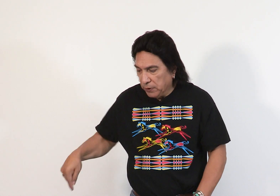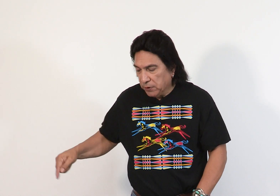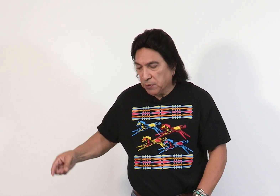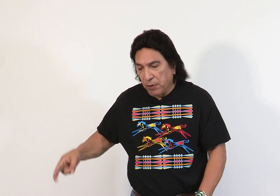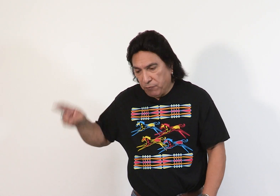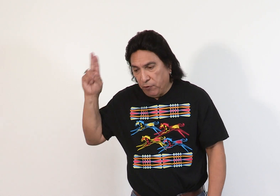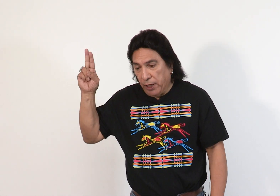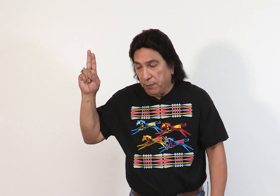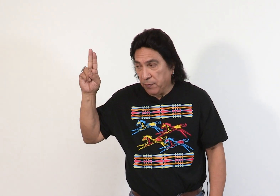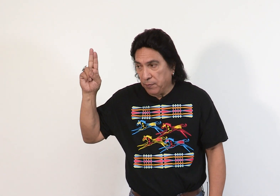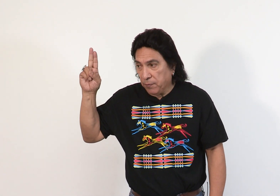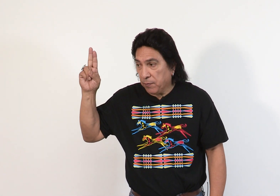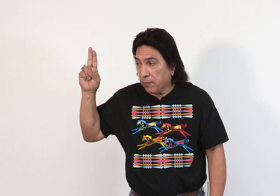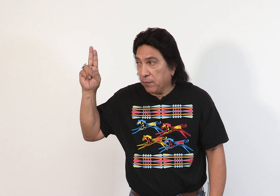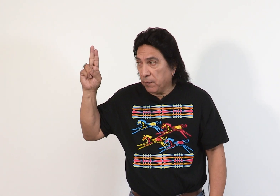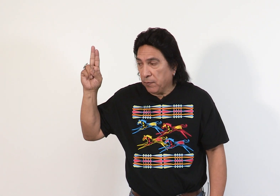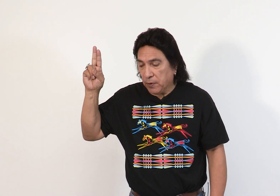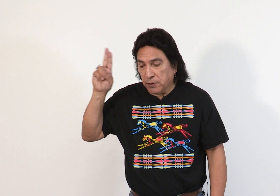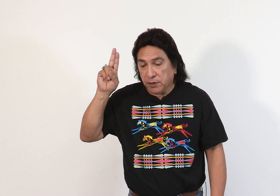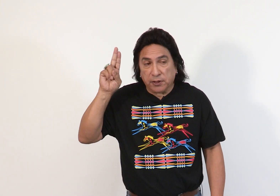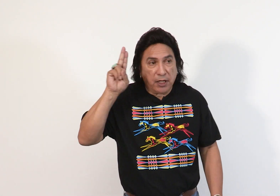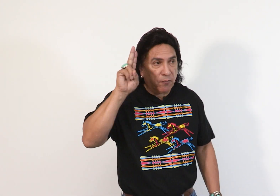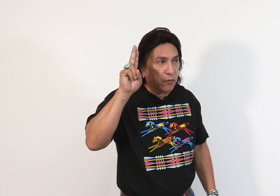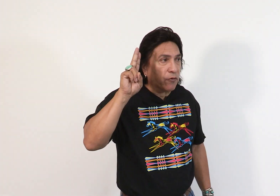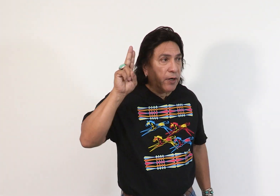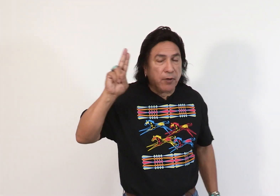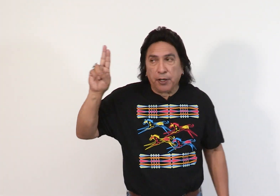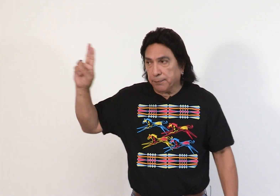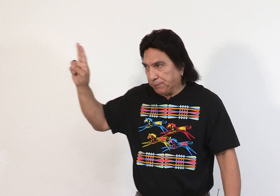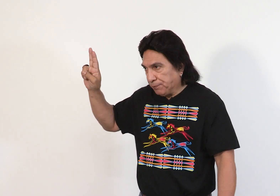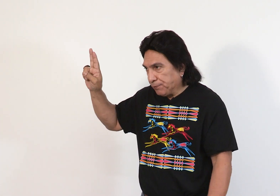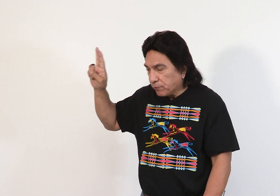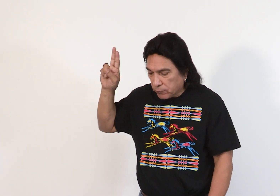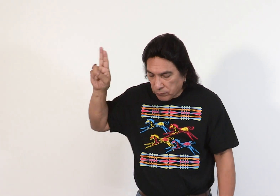this is my friend. This is the sign for friend right here.